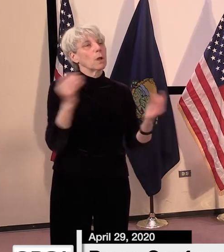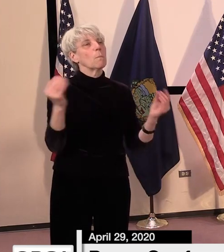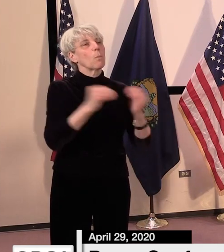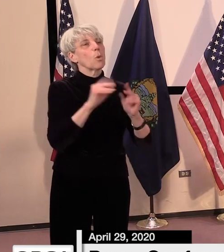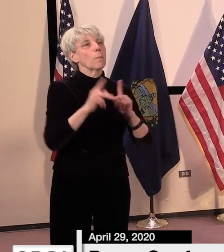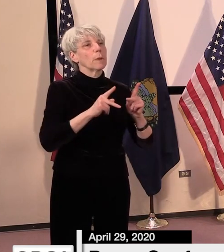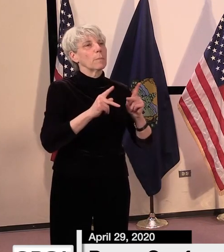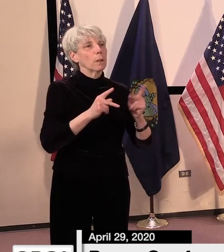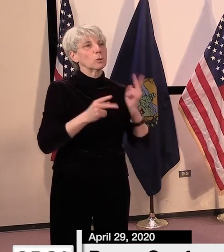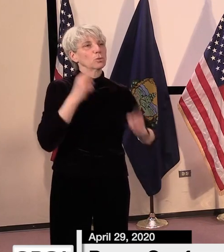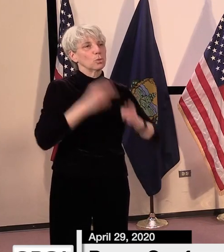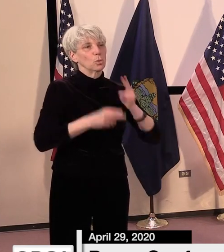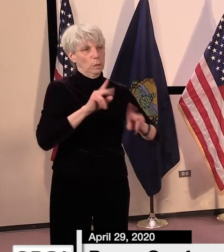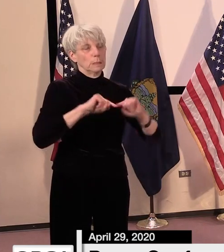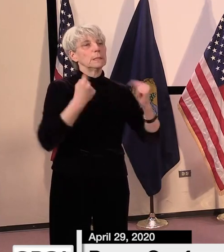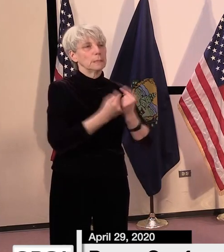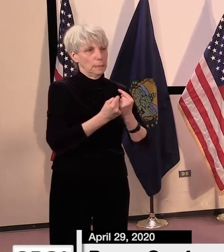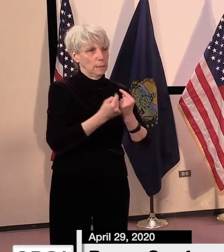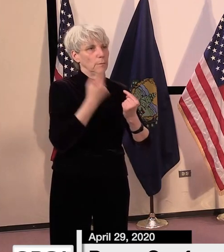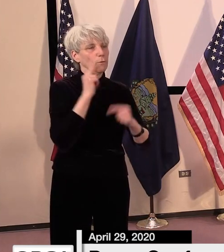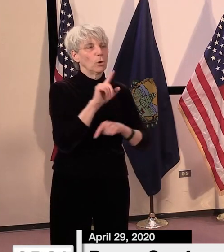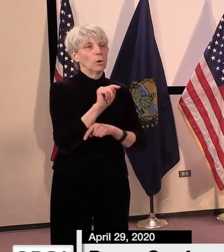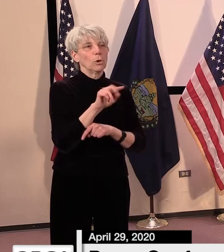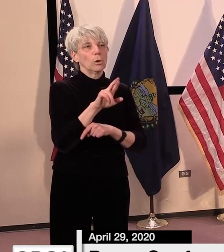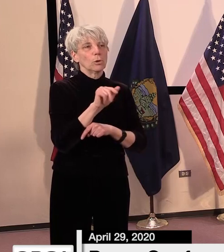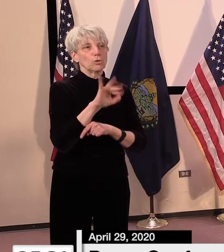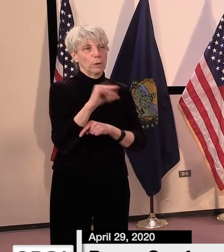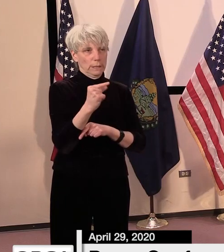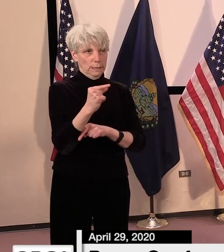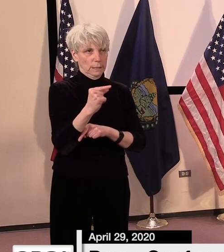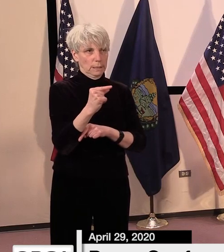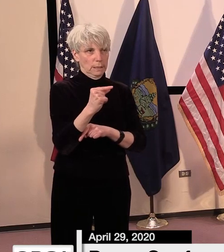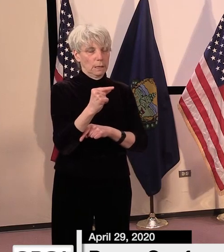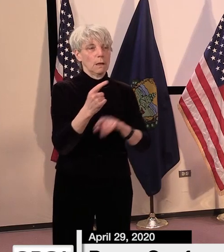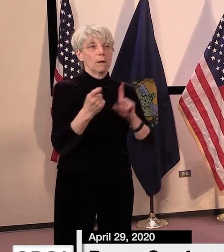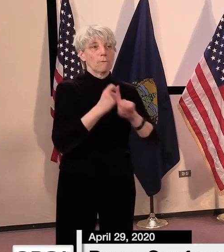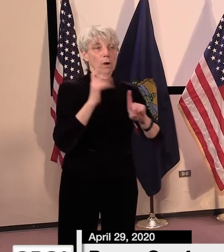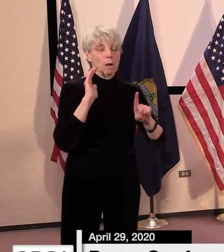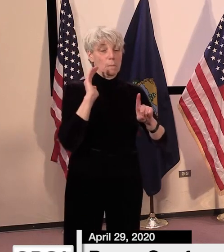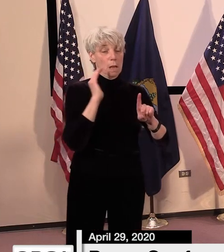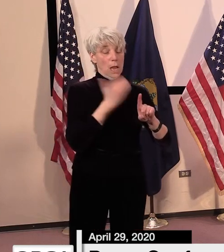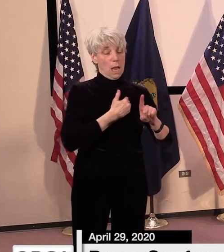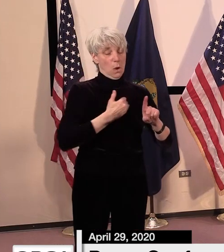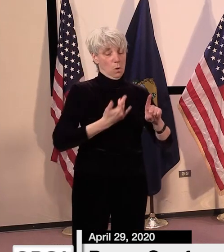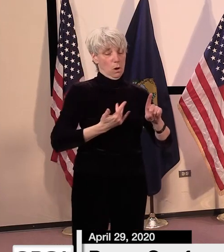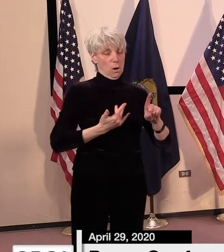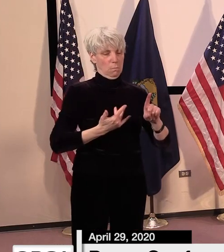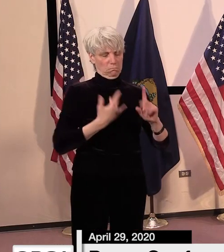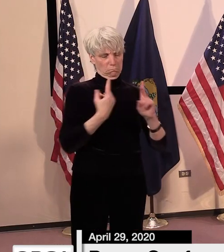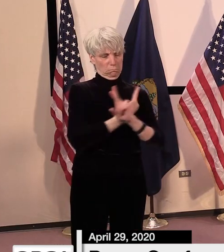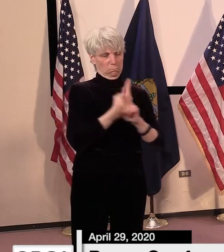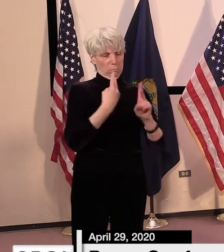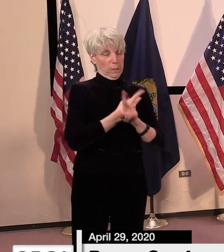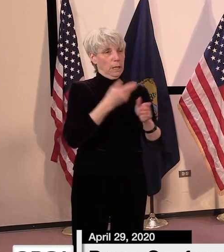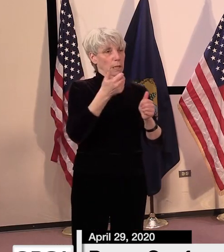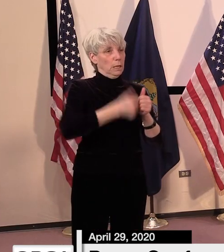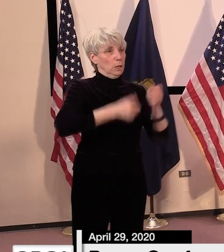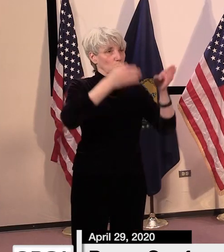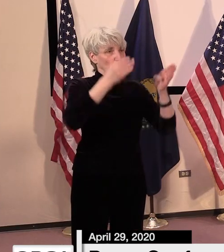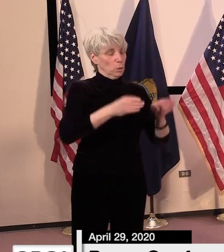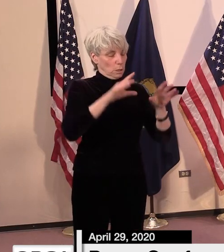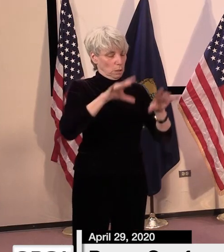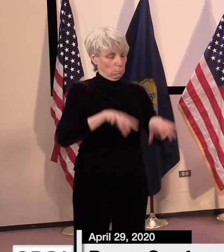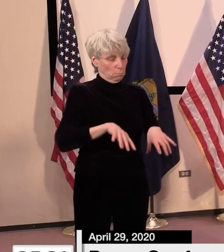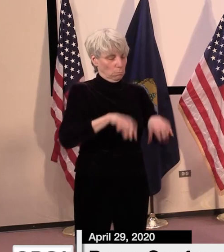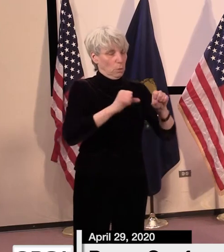tracing team if necessary. And based on our calculations of each staff person managing two new